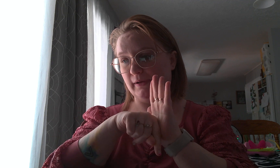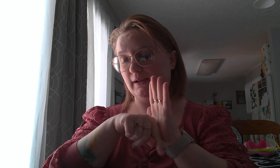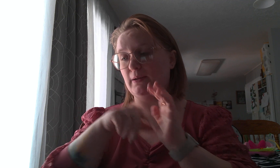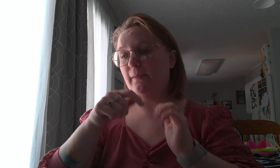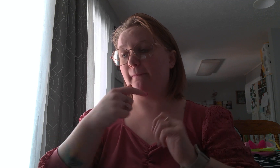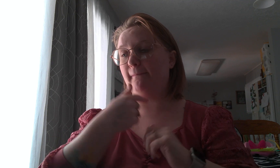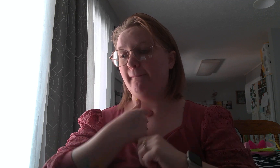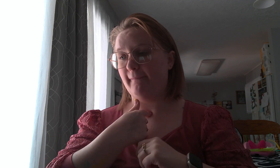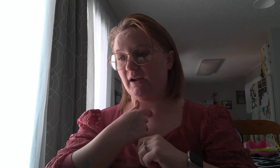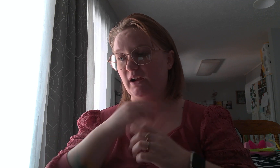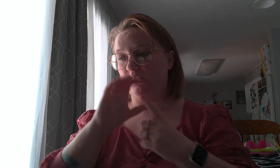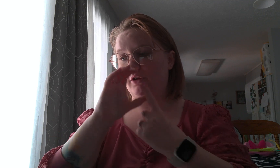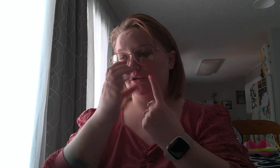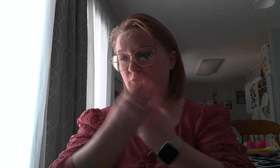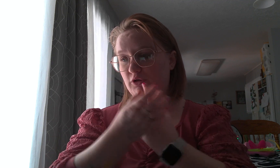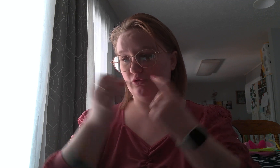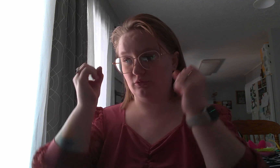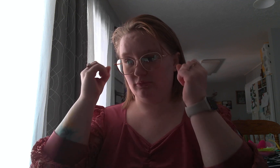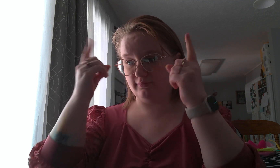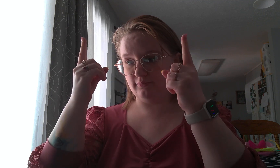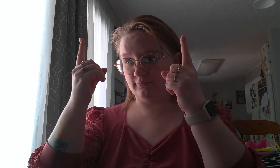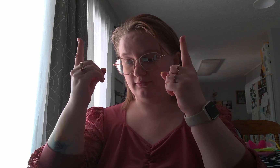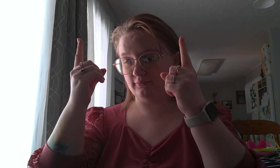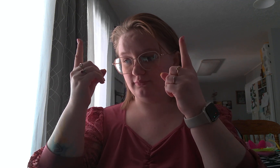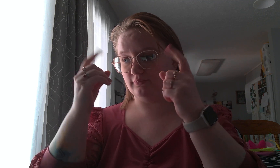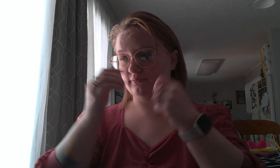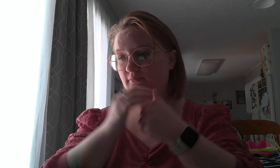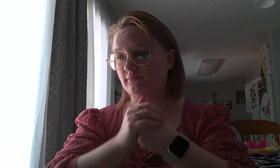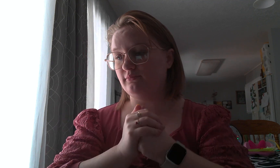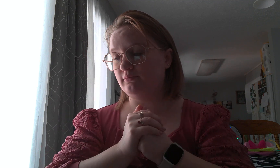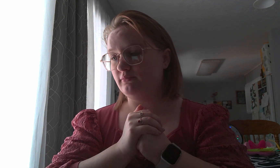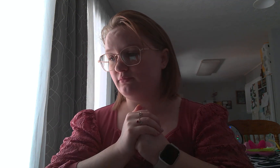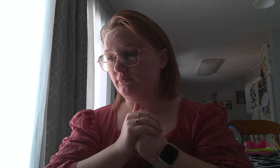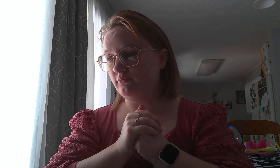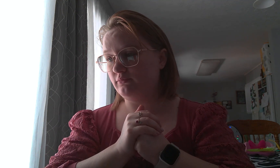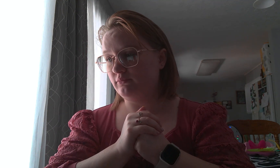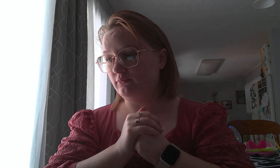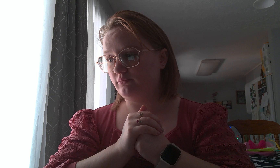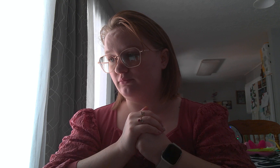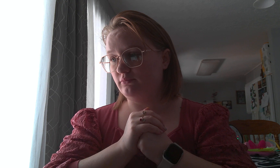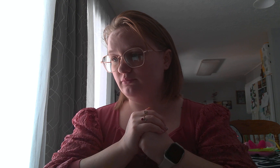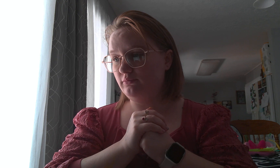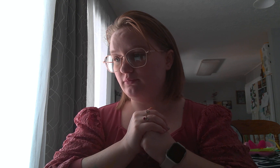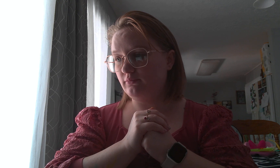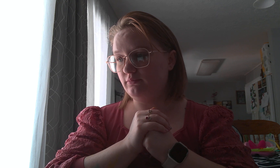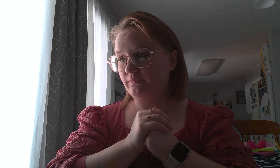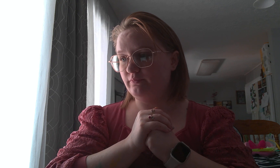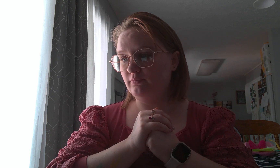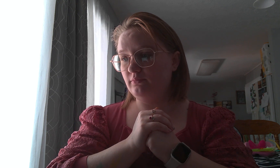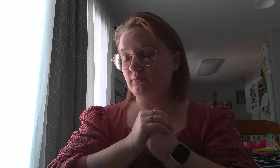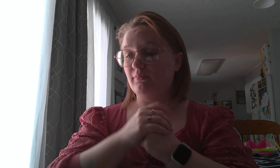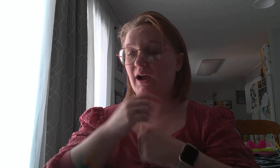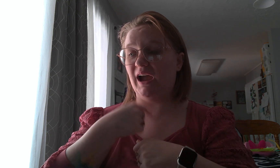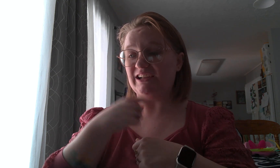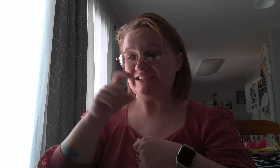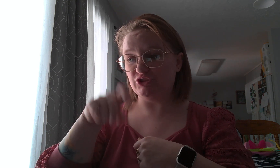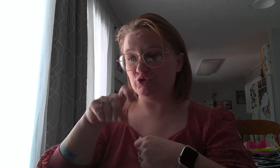my answer would be to take a deep dive of my own personal cultural understanding.